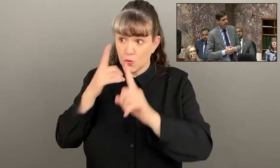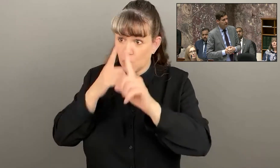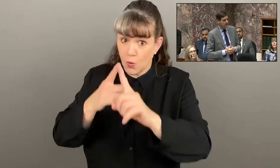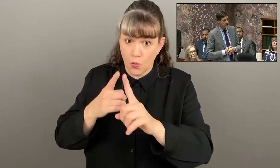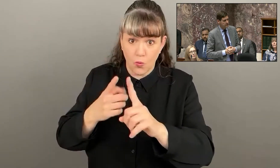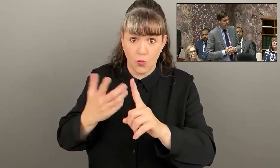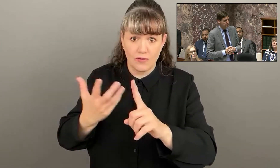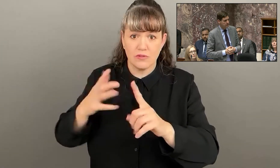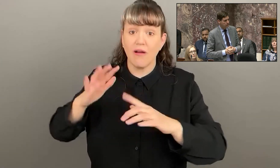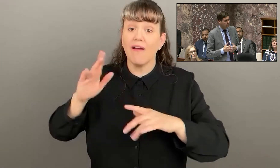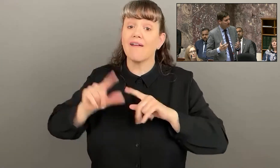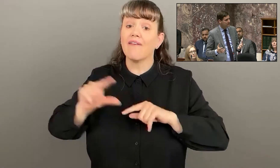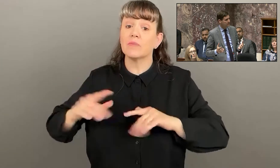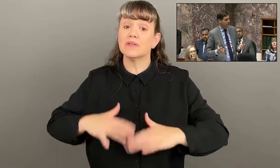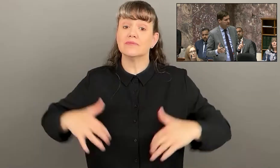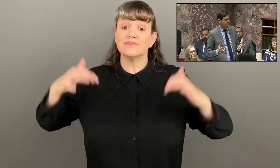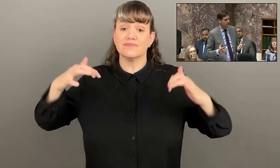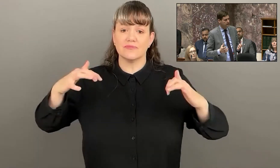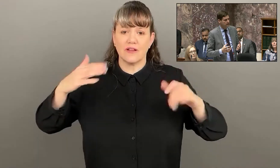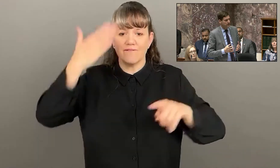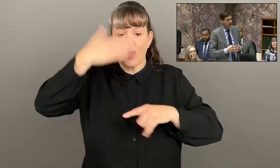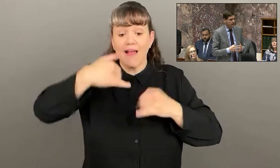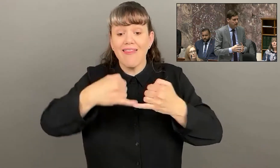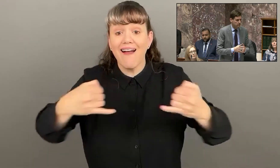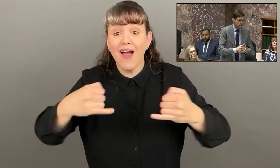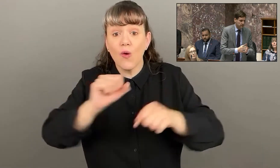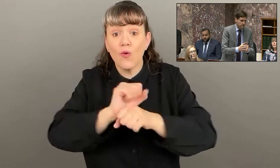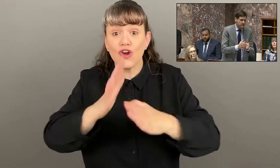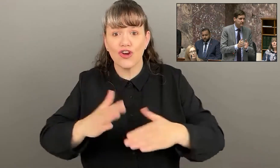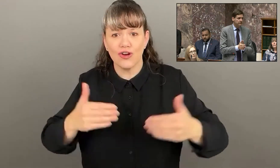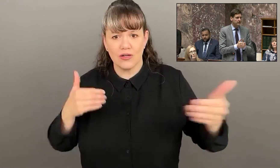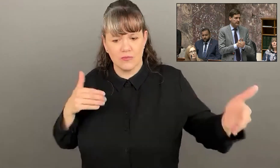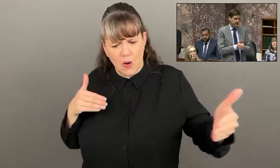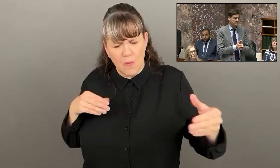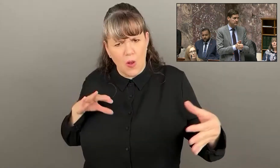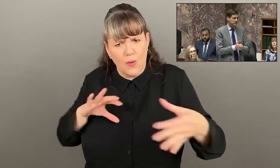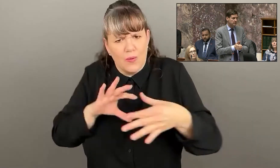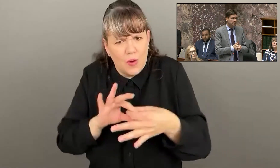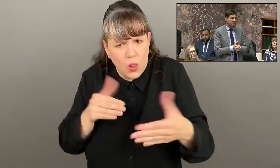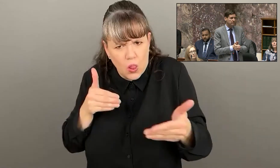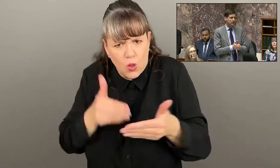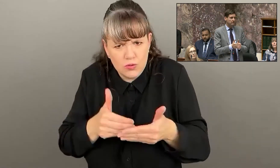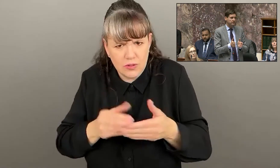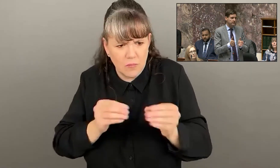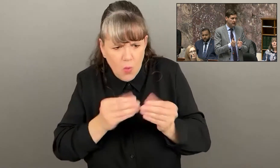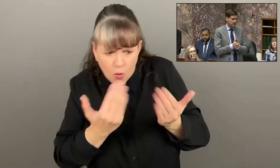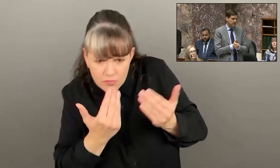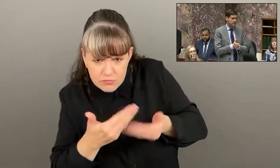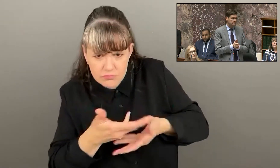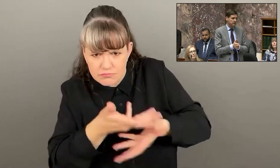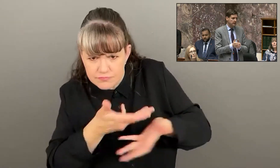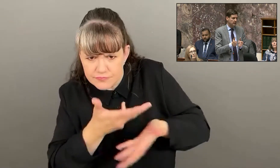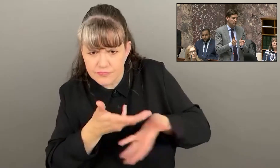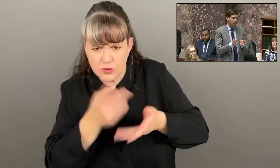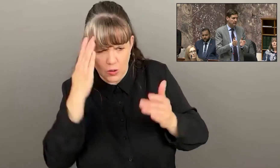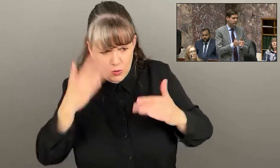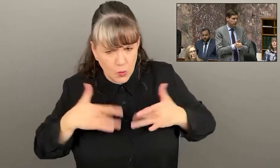effective healthcare system. We want this information. Now, this specific case involved